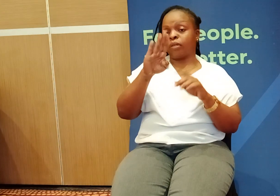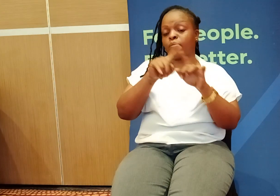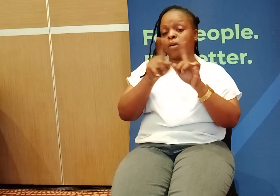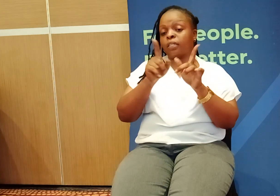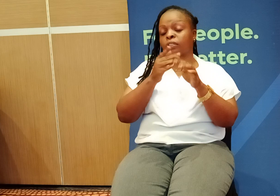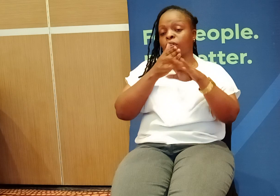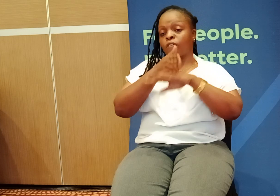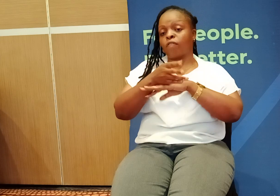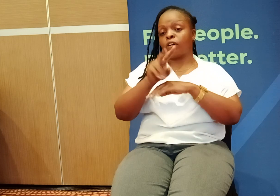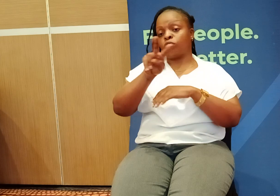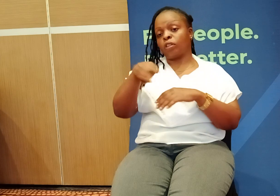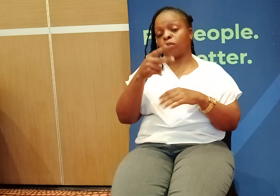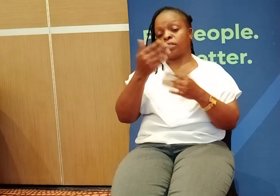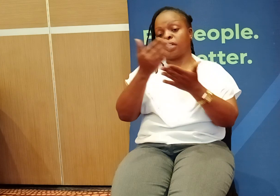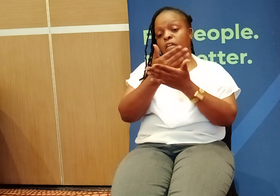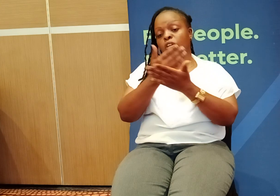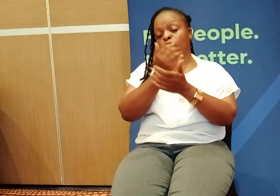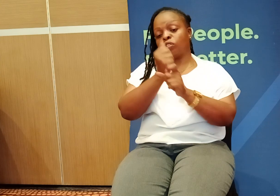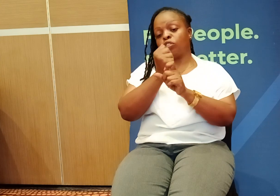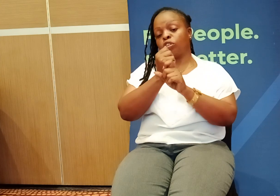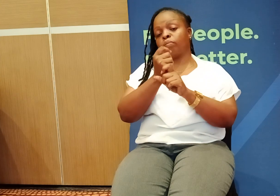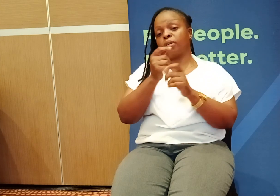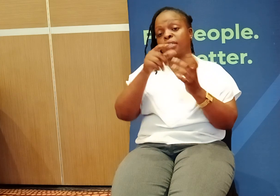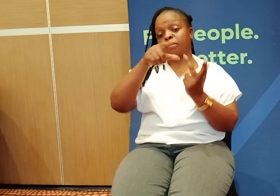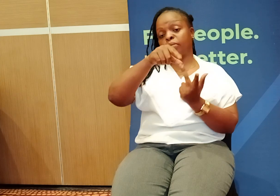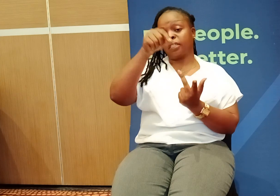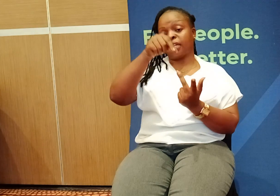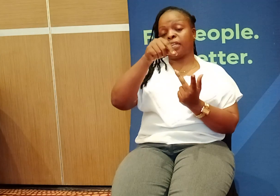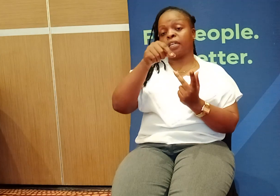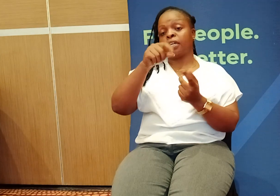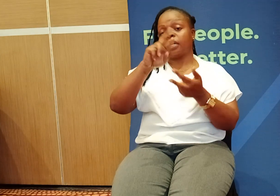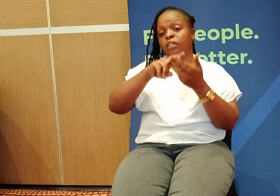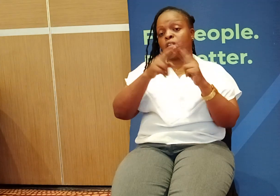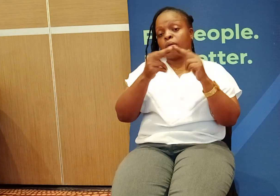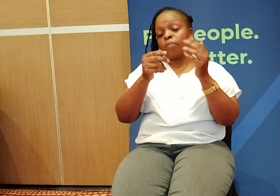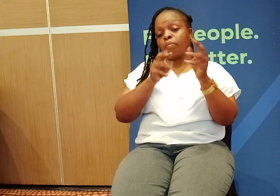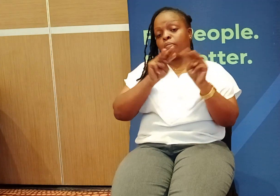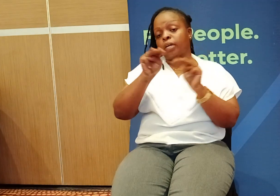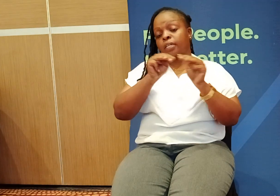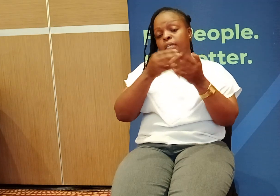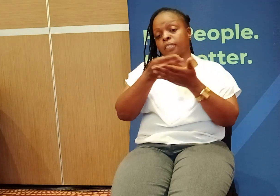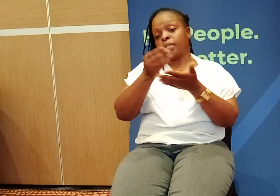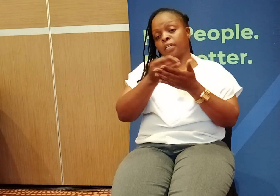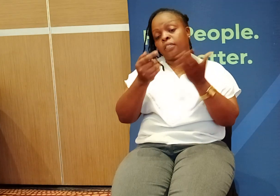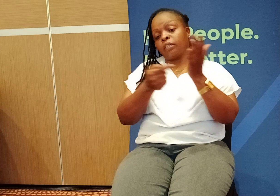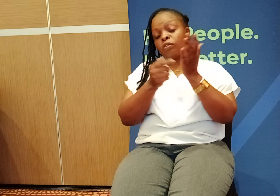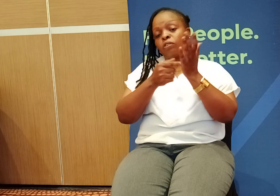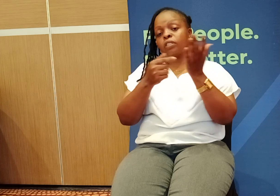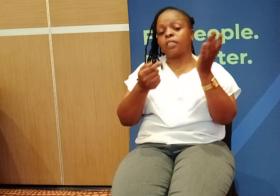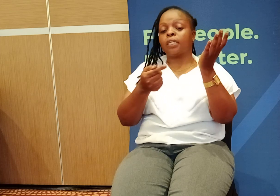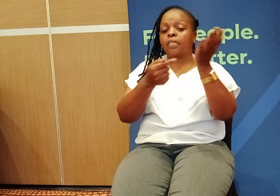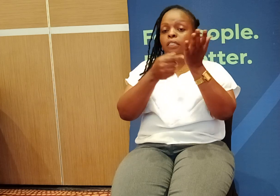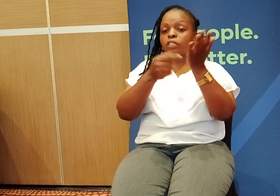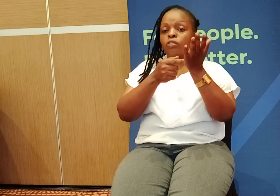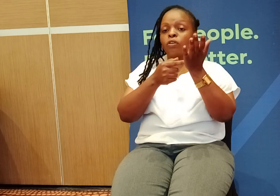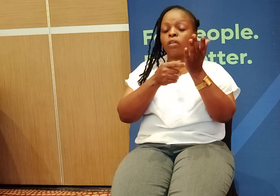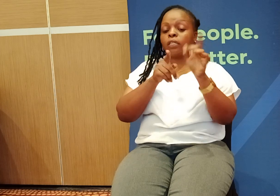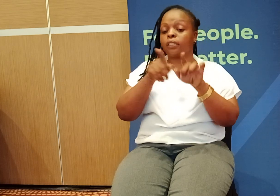jobs, specifically for relationship management, sales, technology, and digital channels, which reflects areas of growth